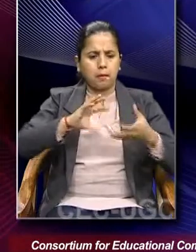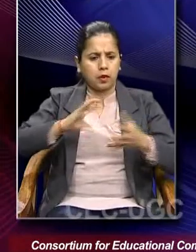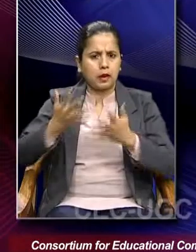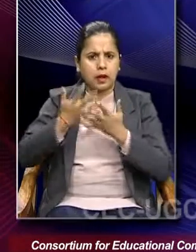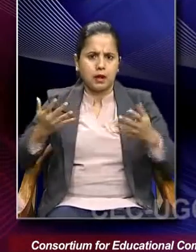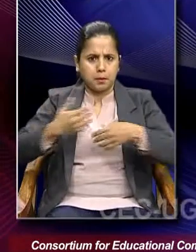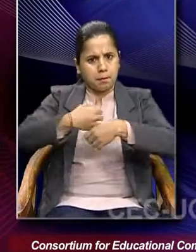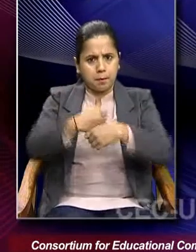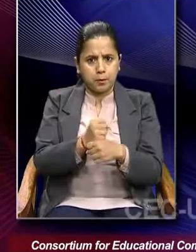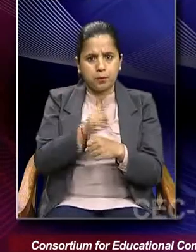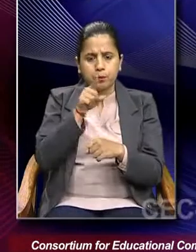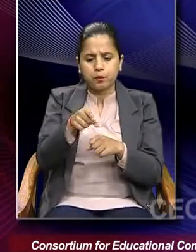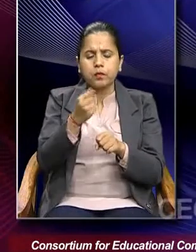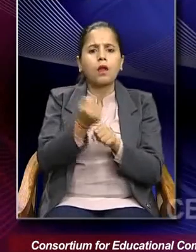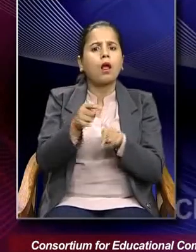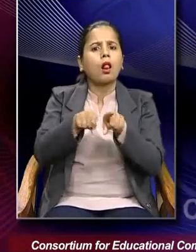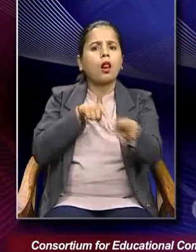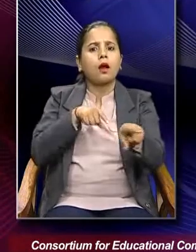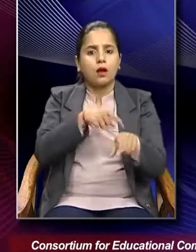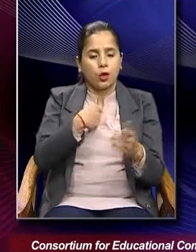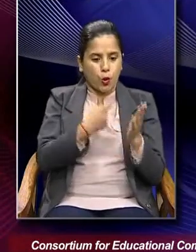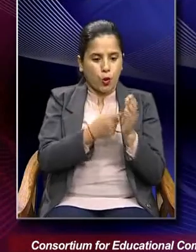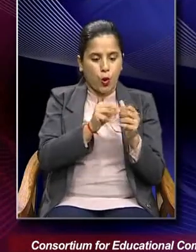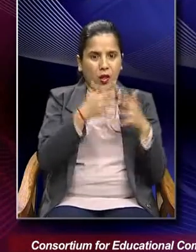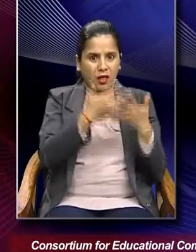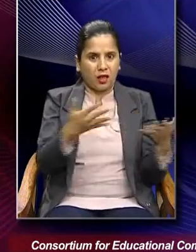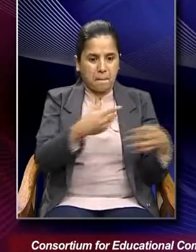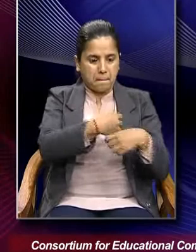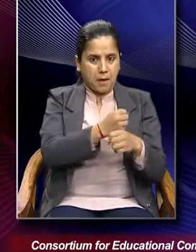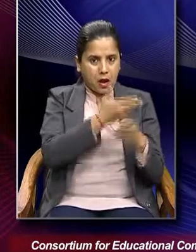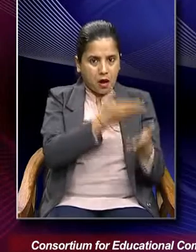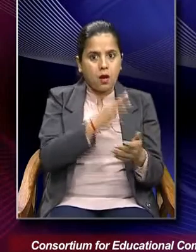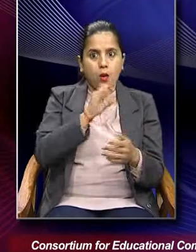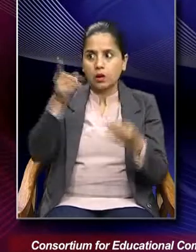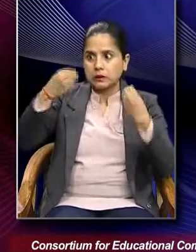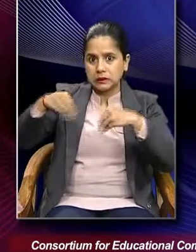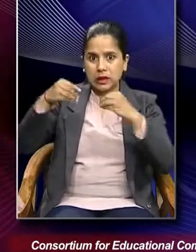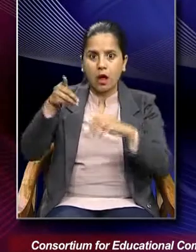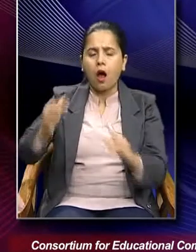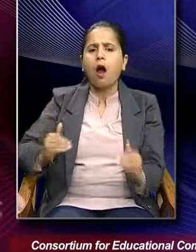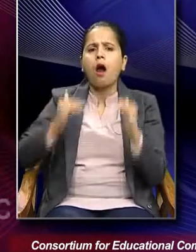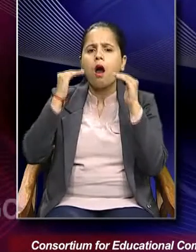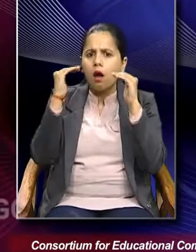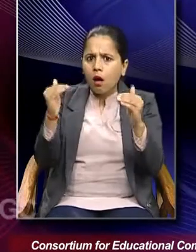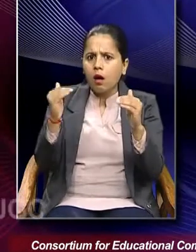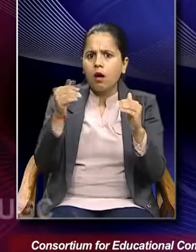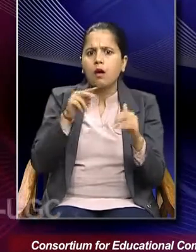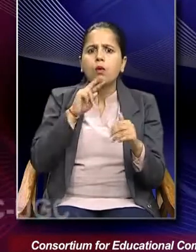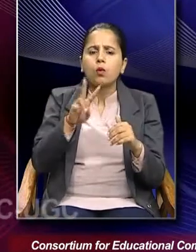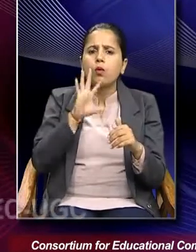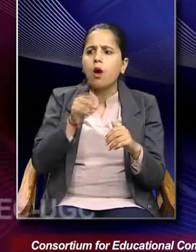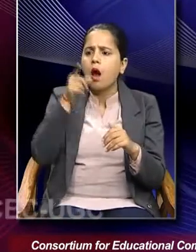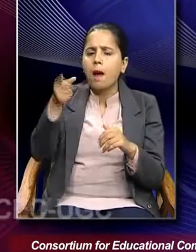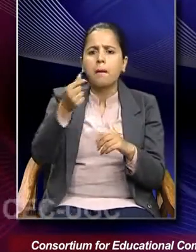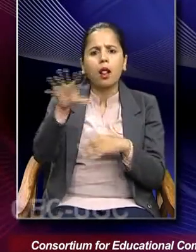So the gap between the price of raw materials and the manufactured goods, it was high, and the value added, the